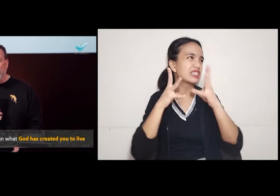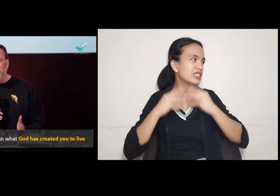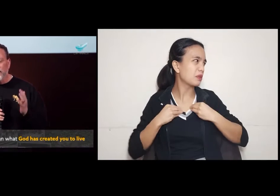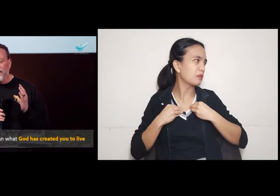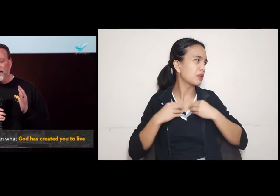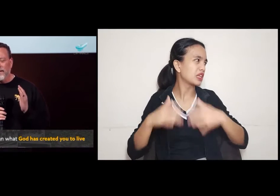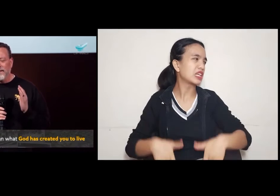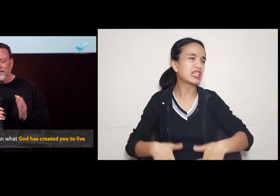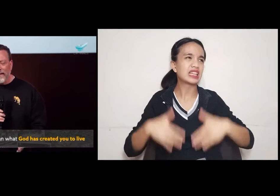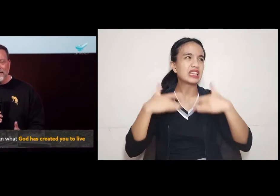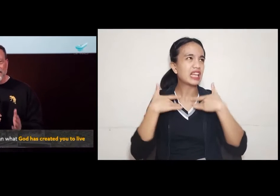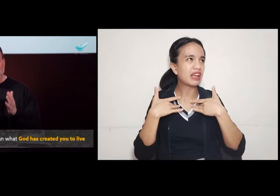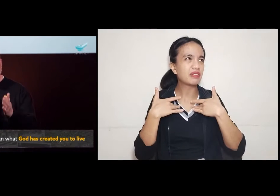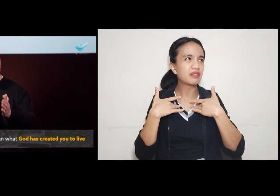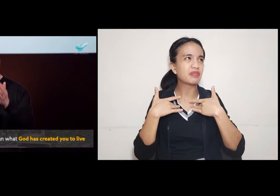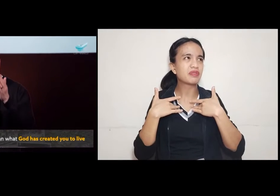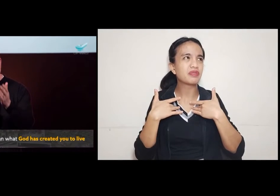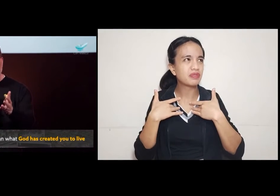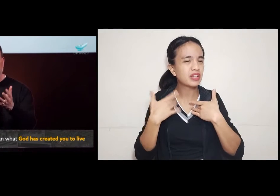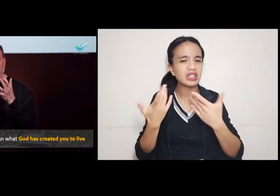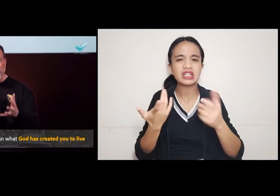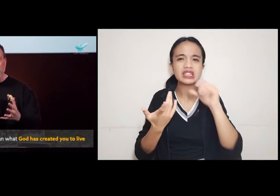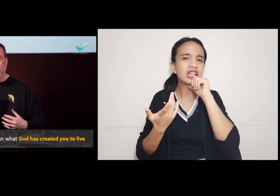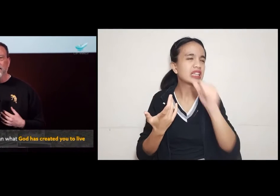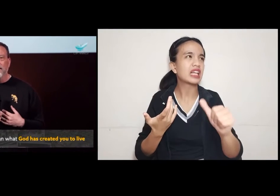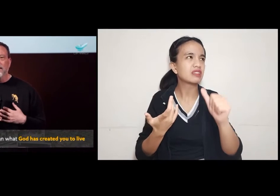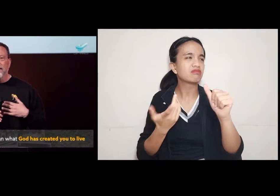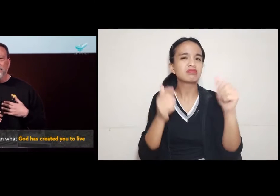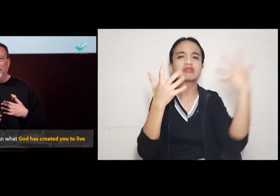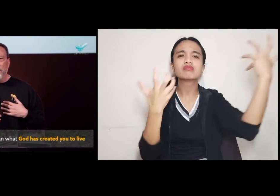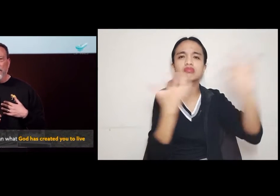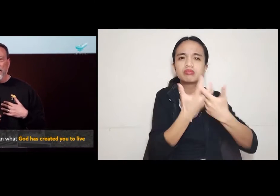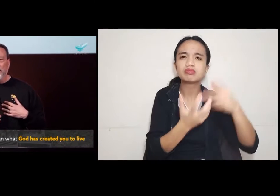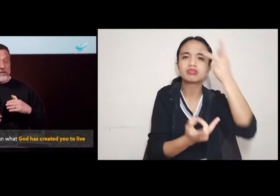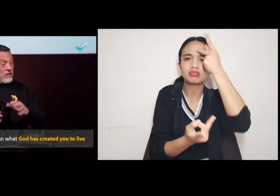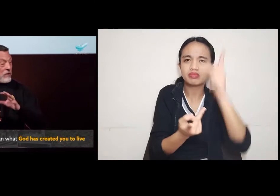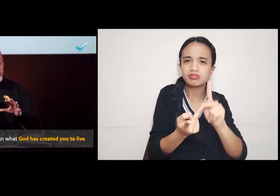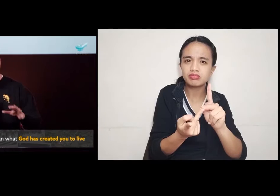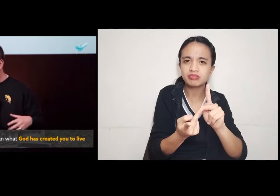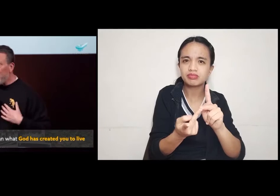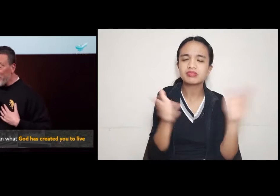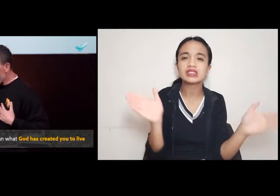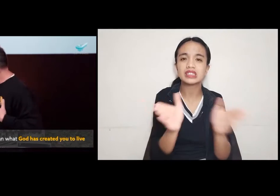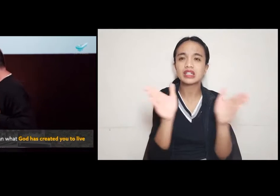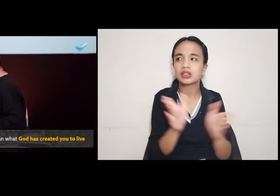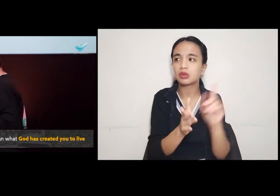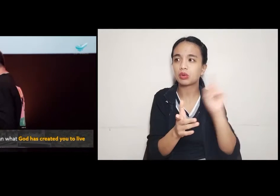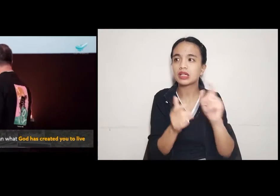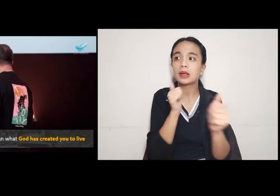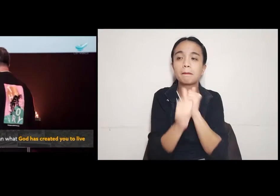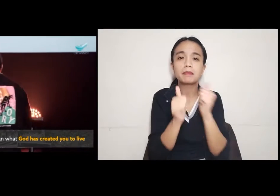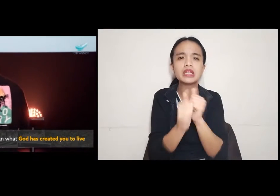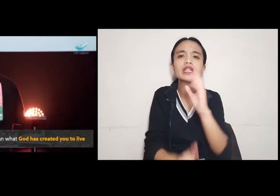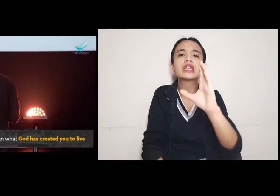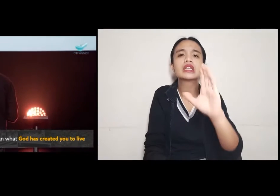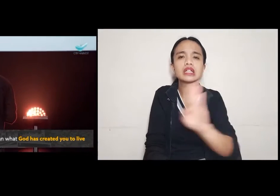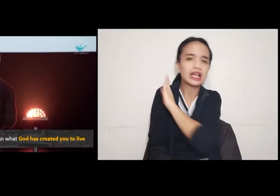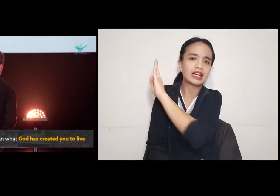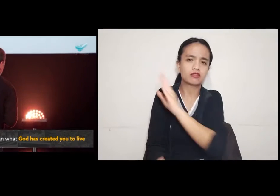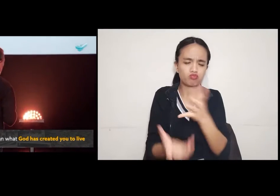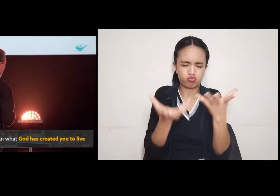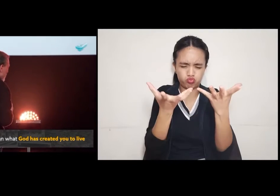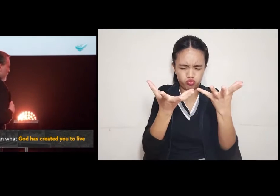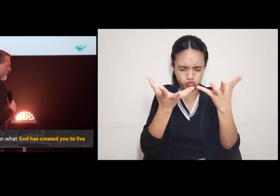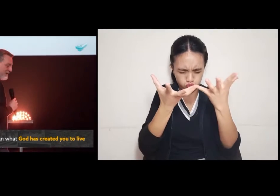a life that is less than the life you created me to live? Let me just encourage you right now to find the courage